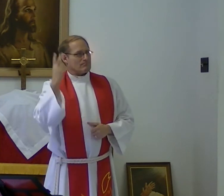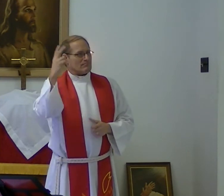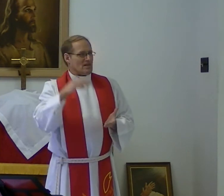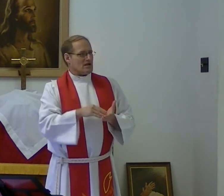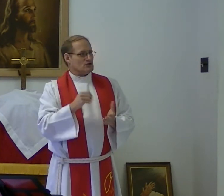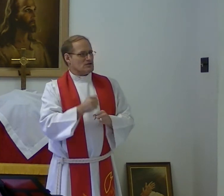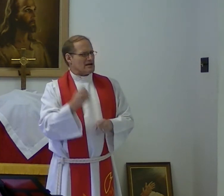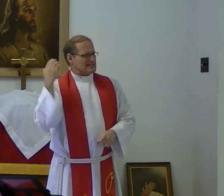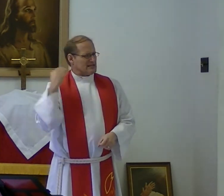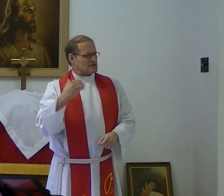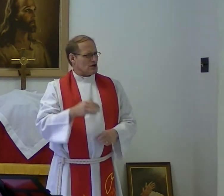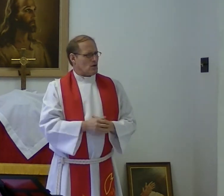2,000 years ago.